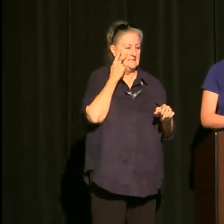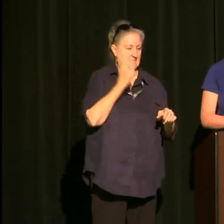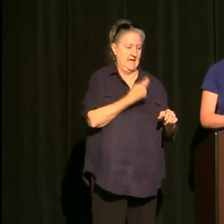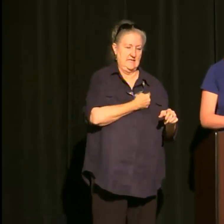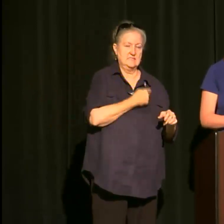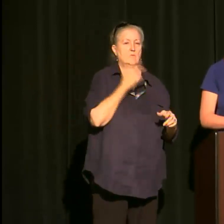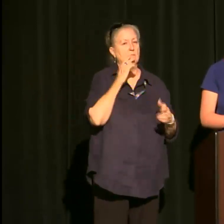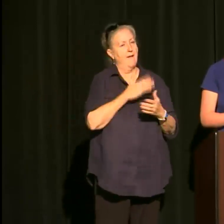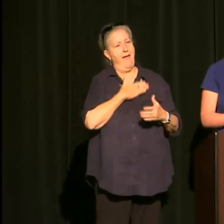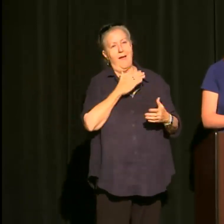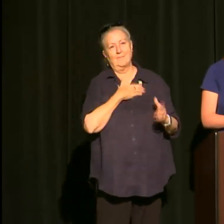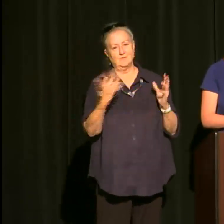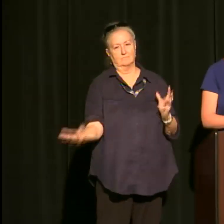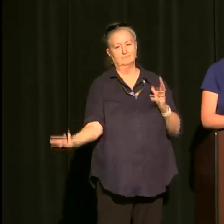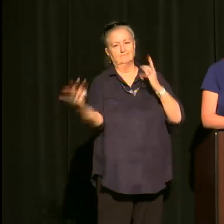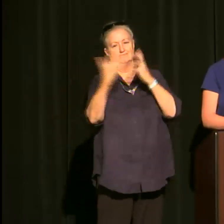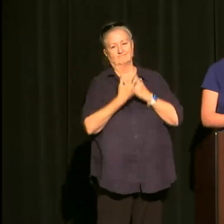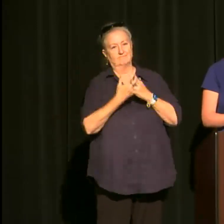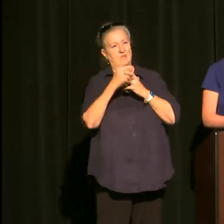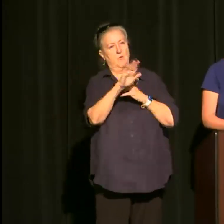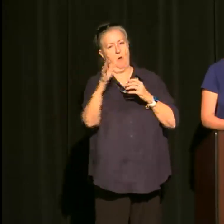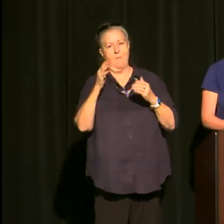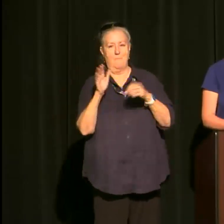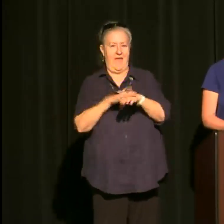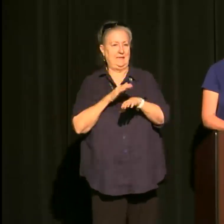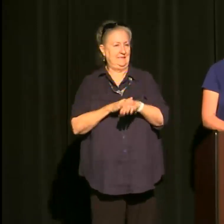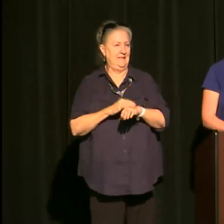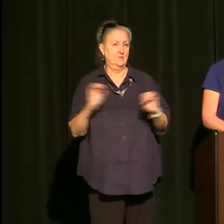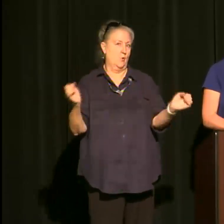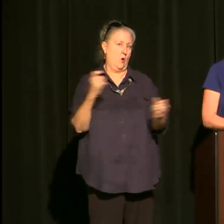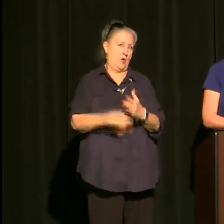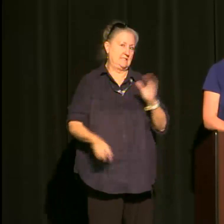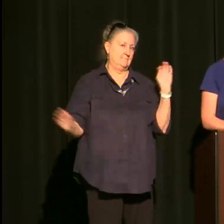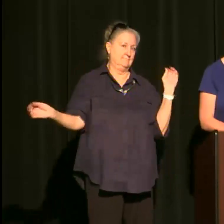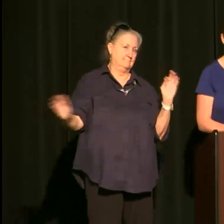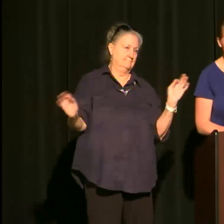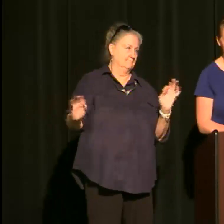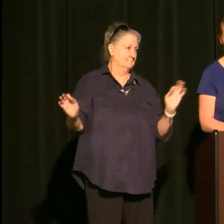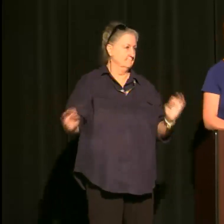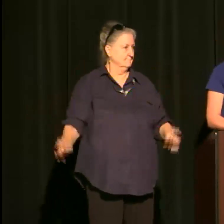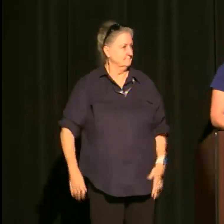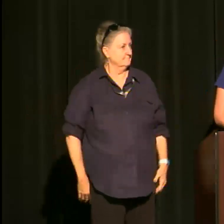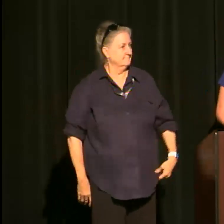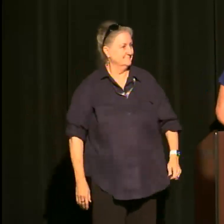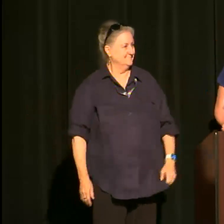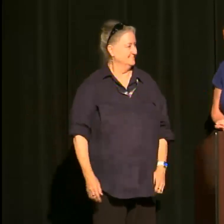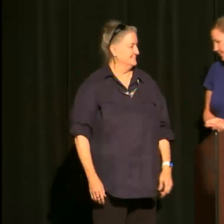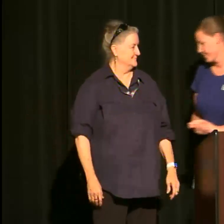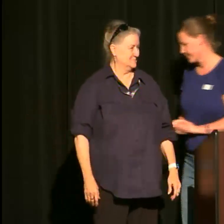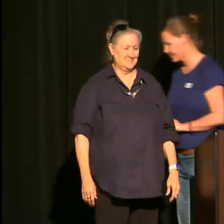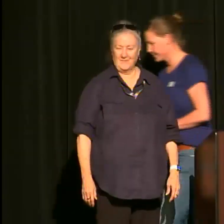happy to reunite you with your pets at absolutely no cost.